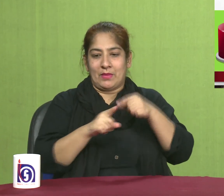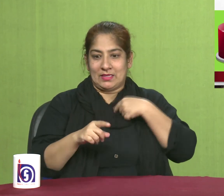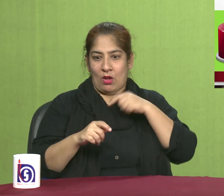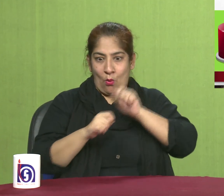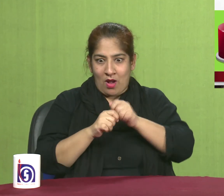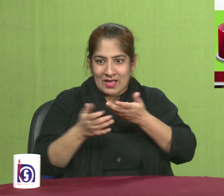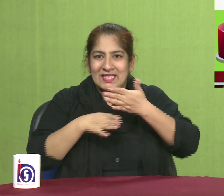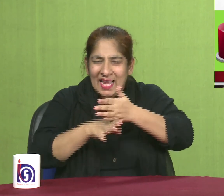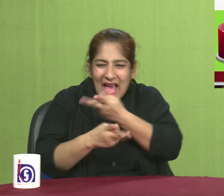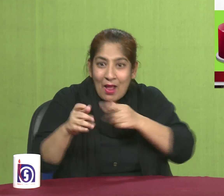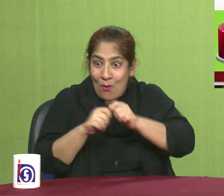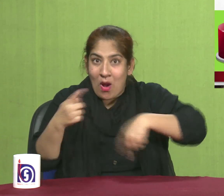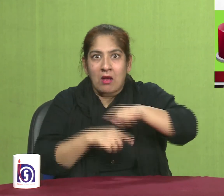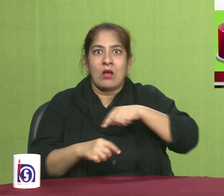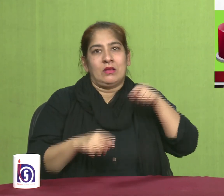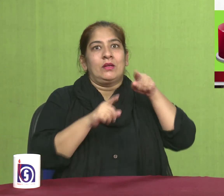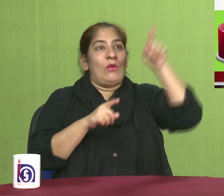Ninth point explains about the global